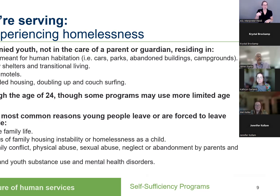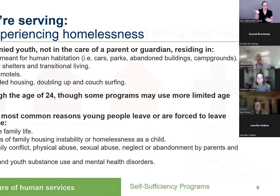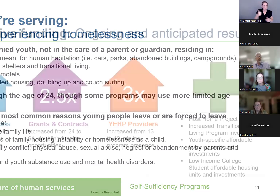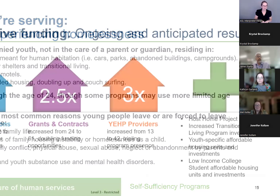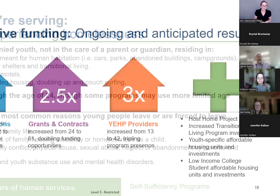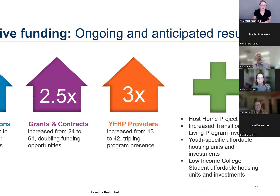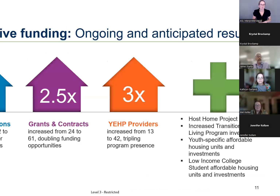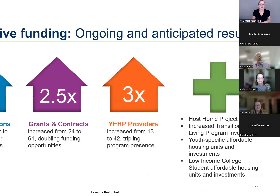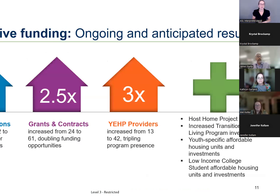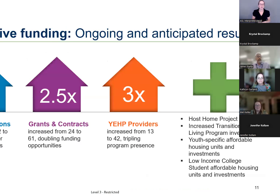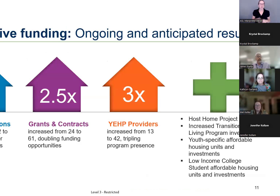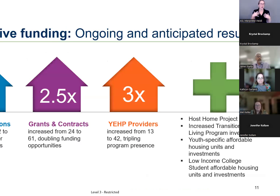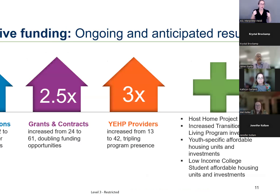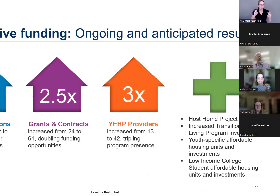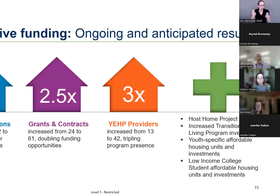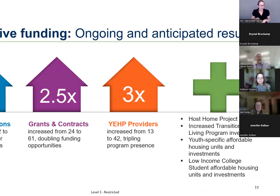Next.